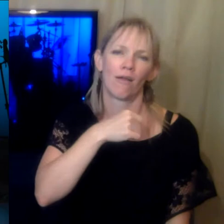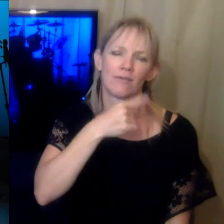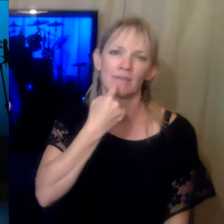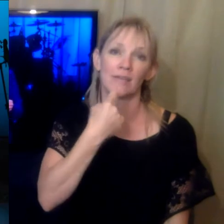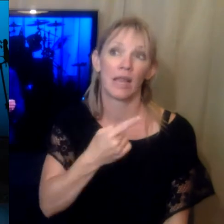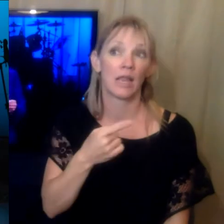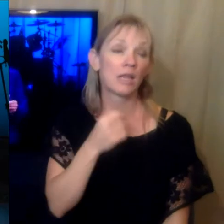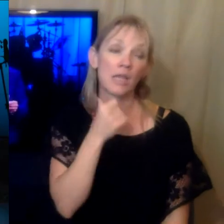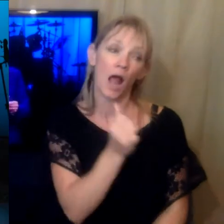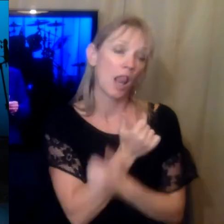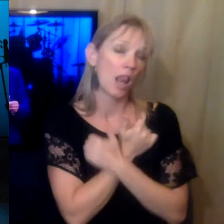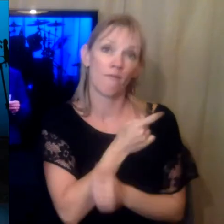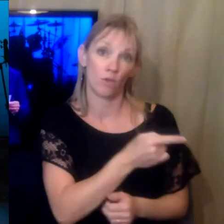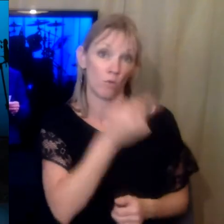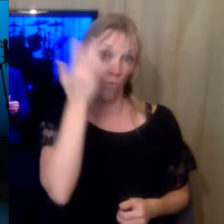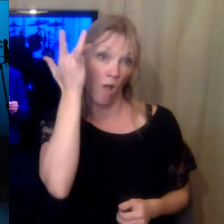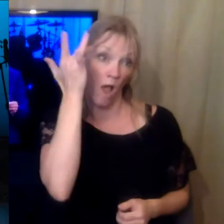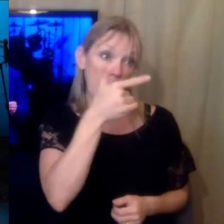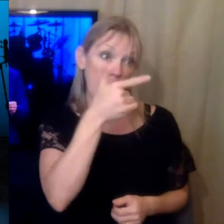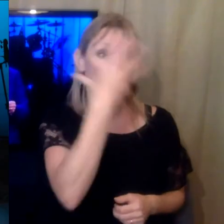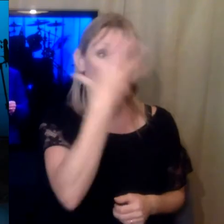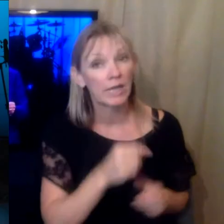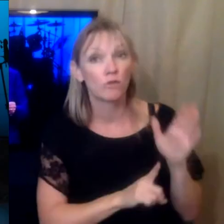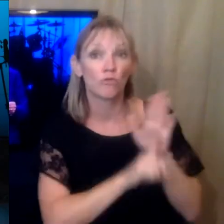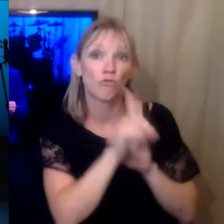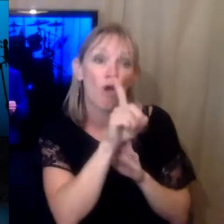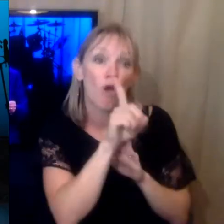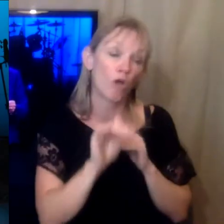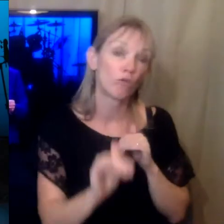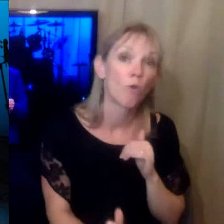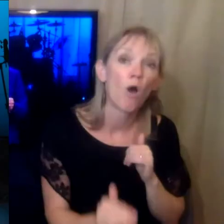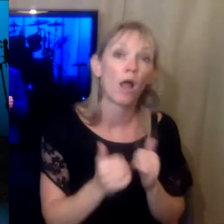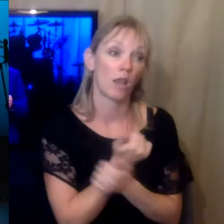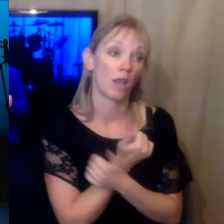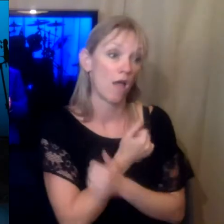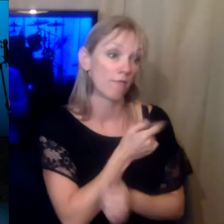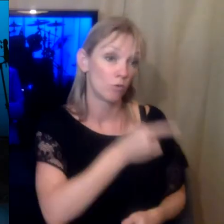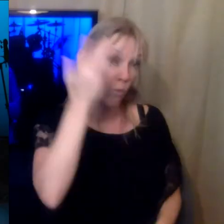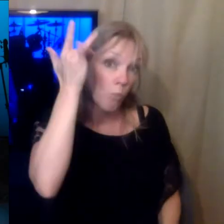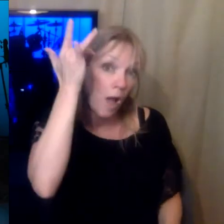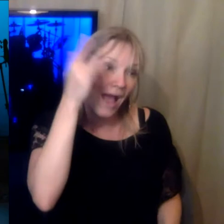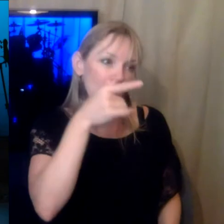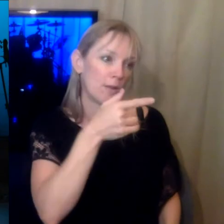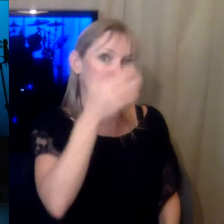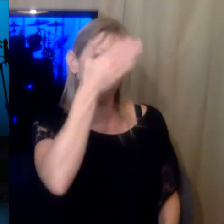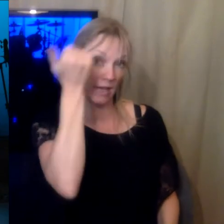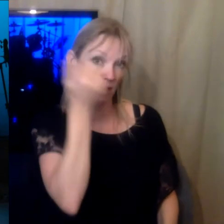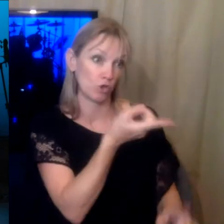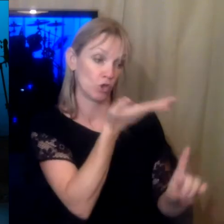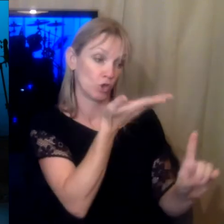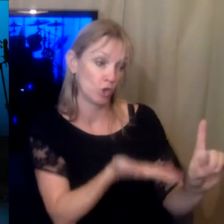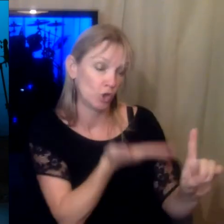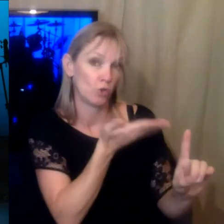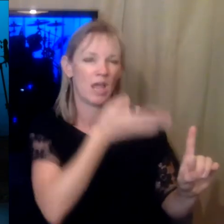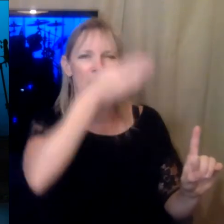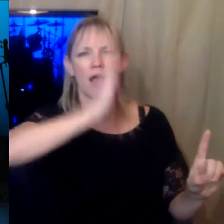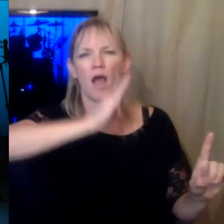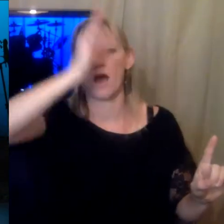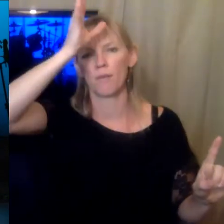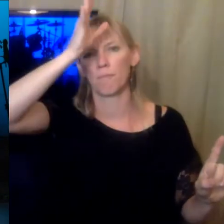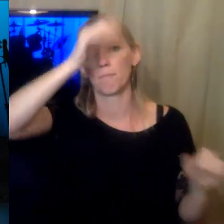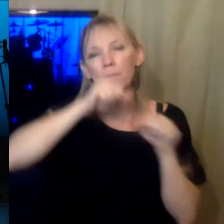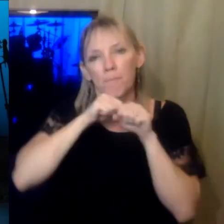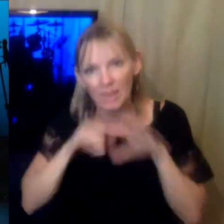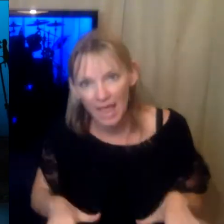not love you because you're pretty or tall or small. He loves you because you're you. God bless my father. I